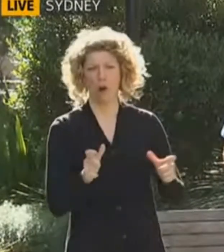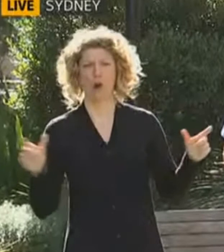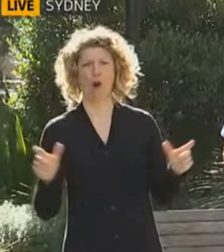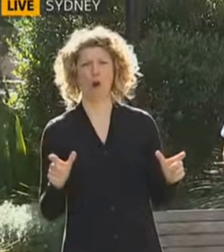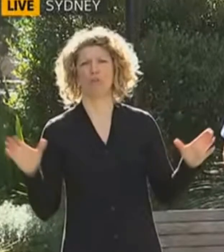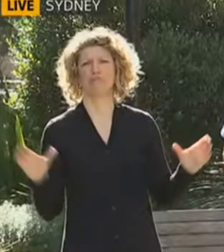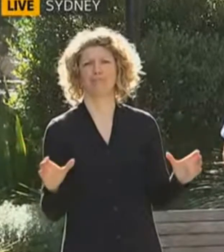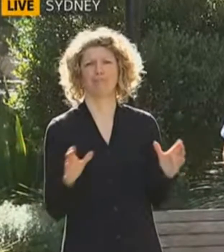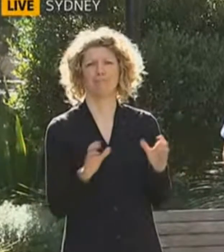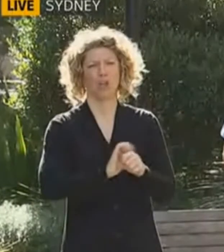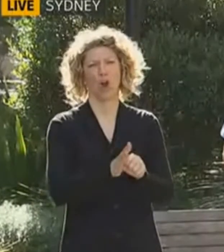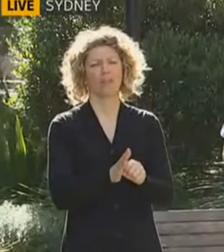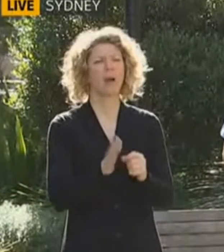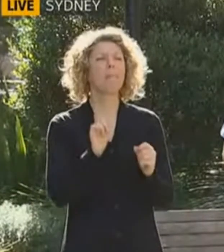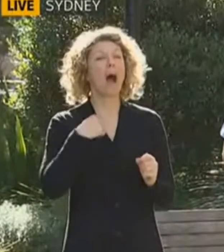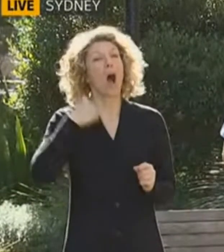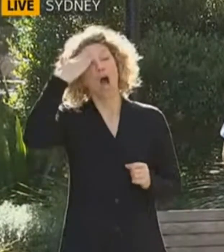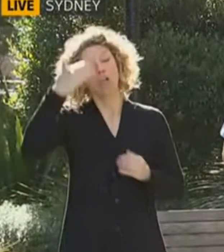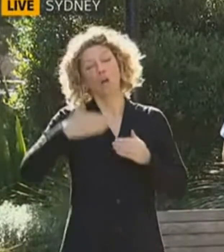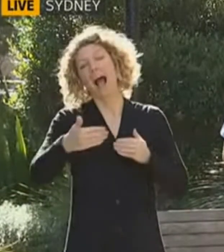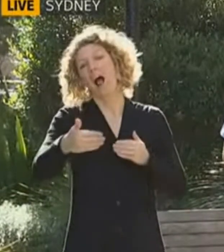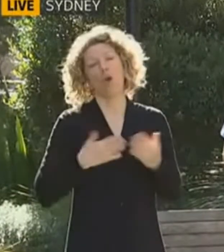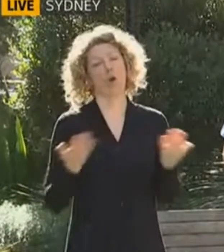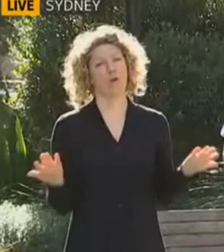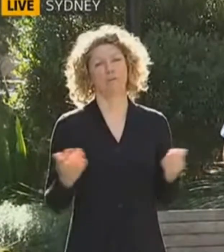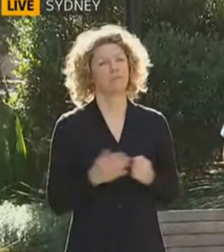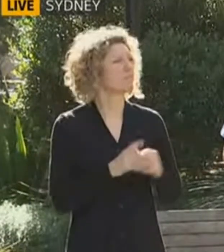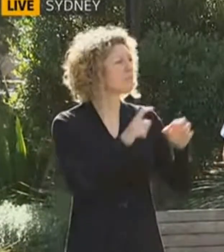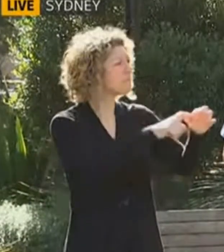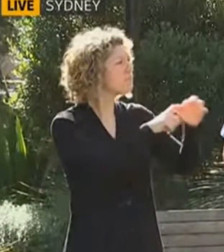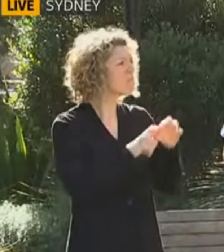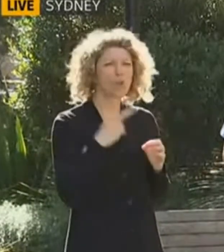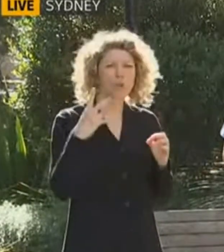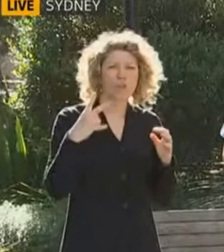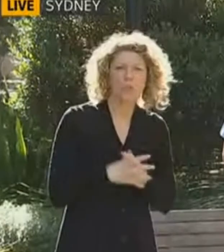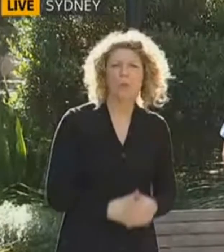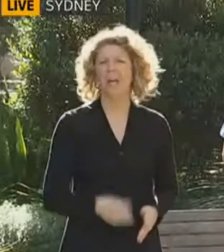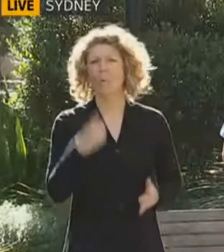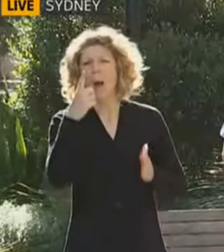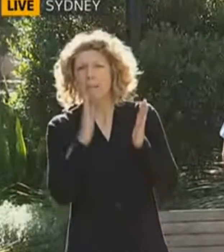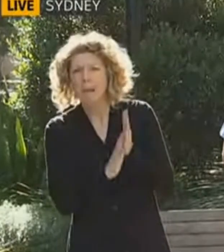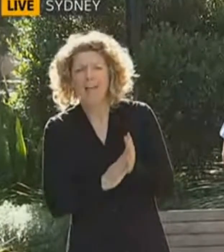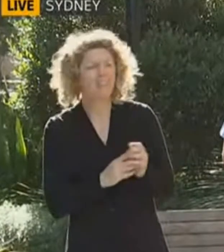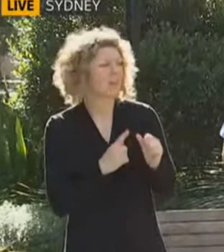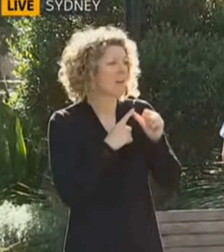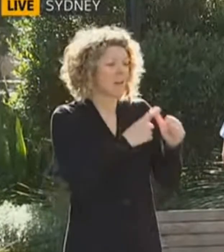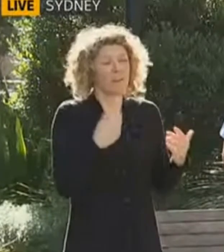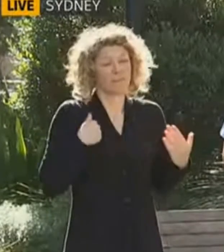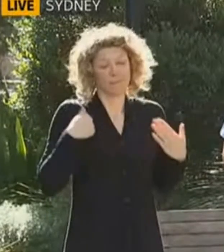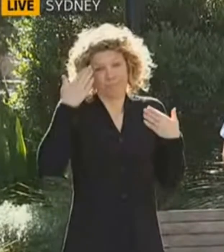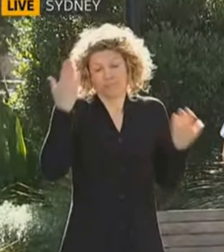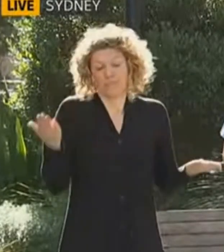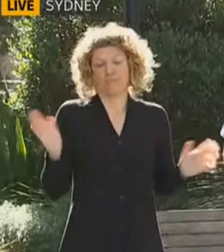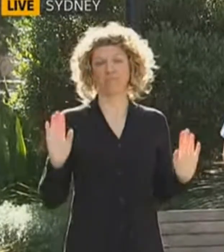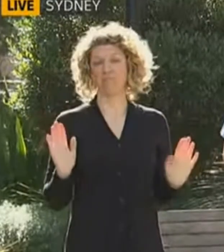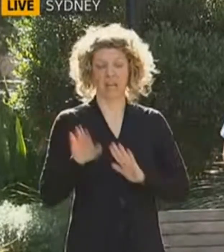be for a long time, but I don't want to put a time frame on it. It will be based on health advice. I'm not going to put a time on it. It's really based on health